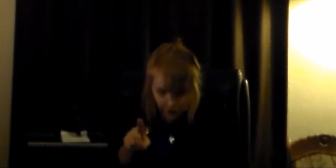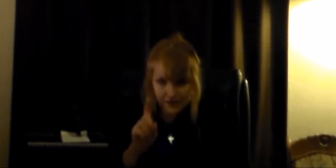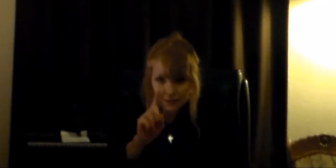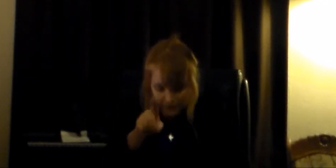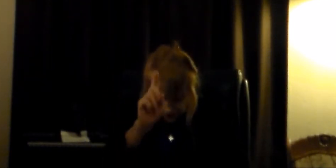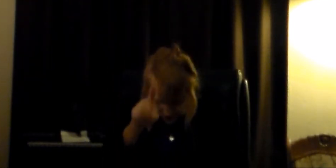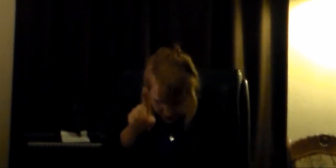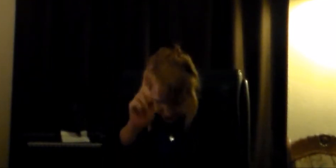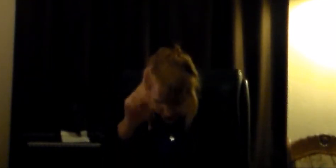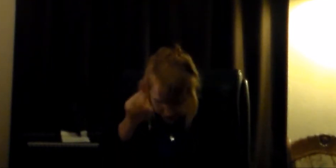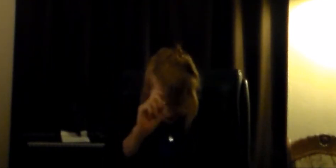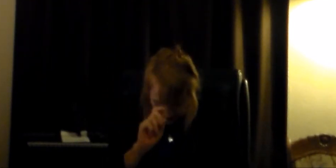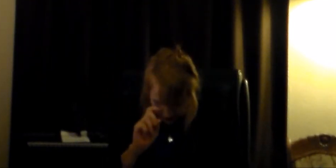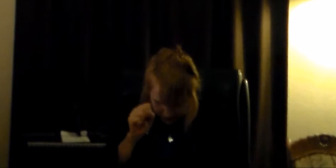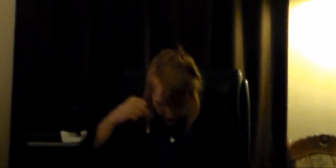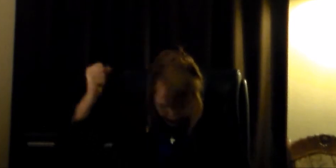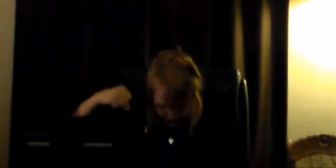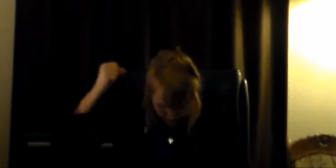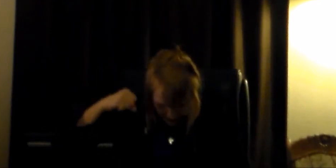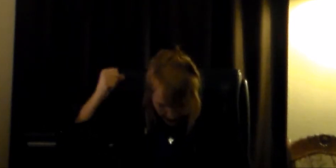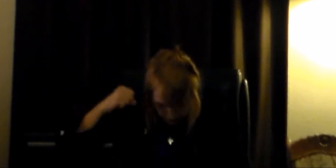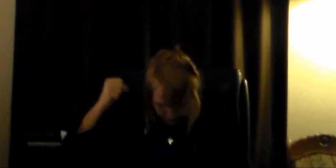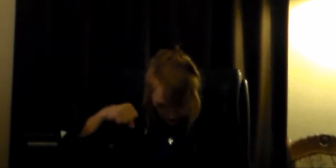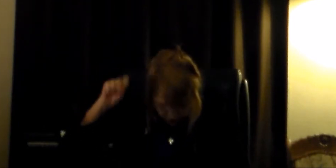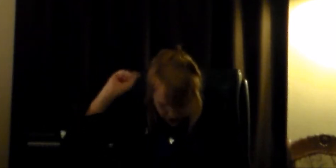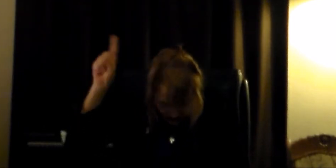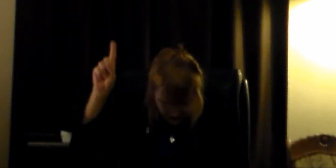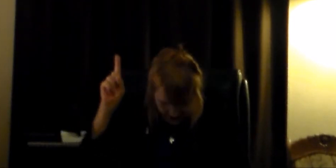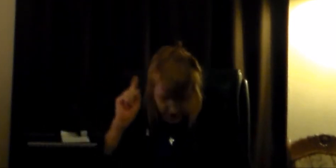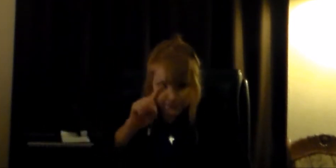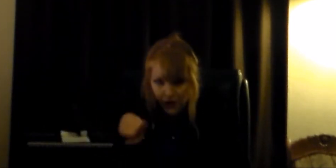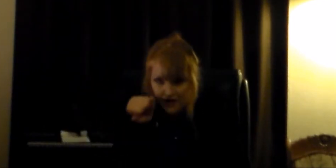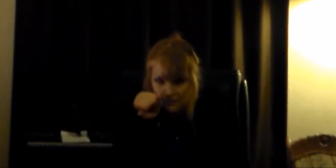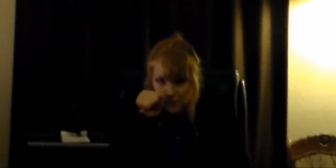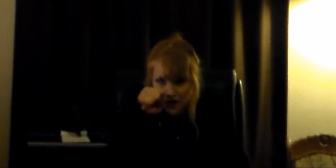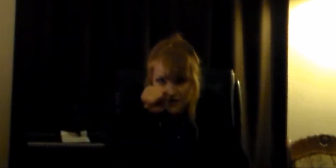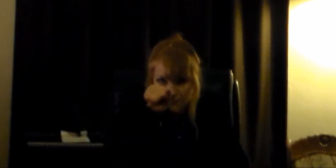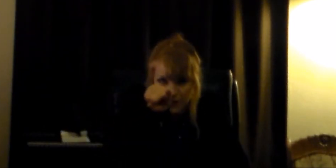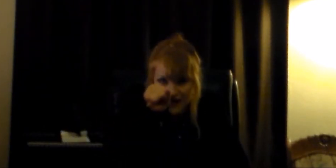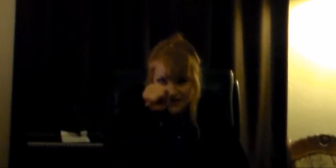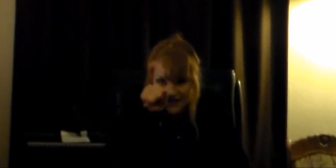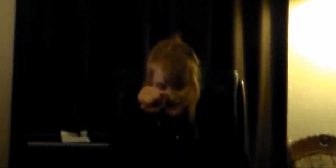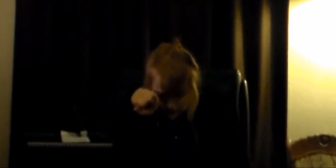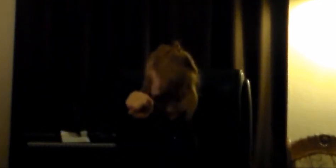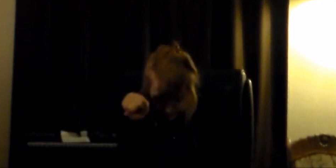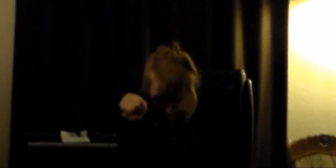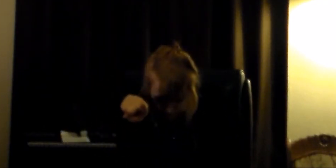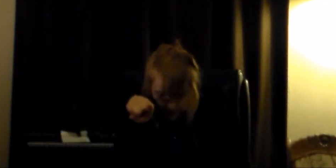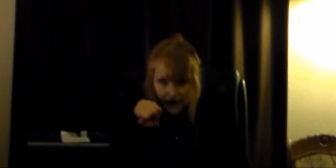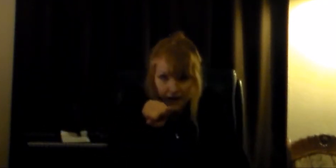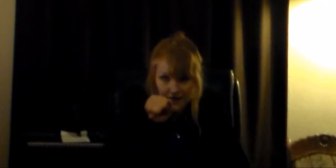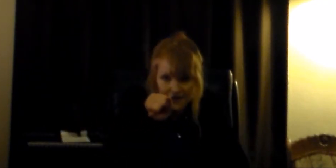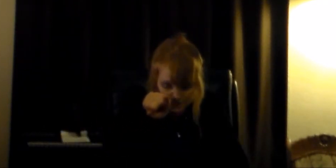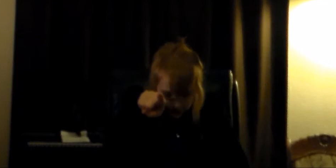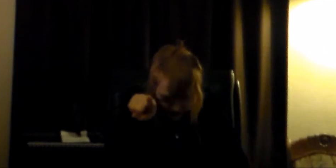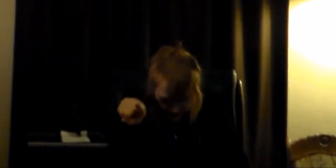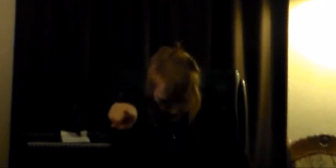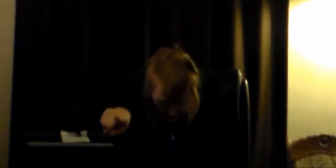you in spirit, and the power of the Lord Jesus is present. He is. He's present.